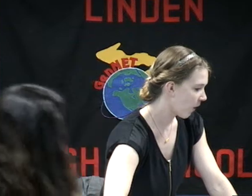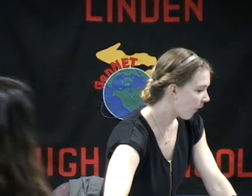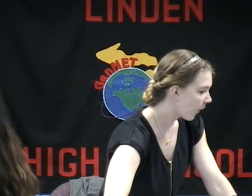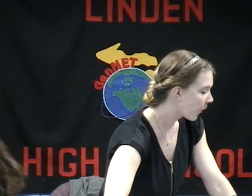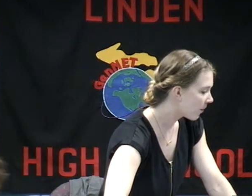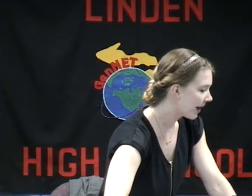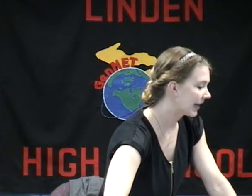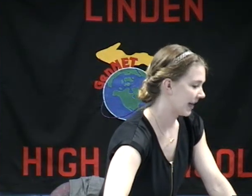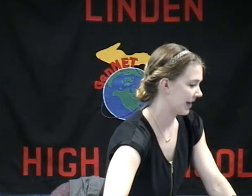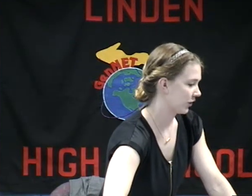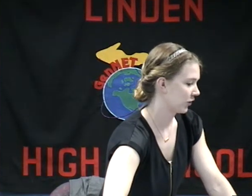Oh my gosh.